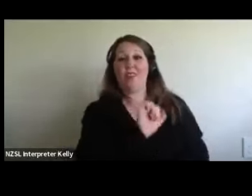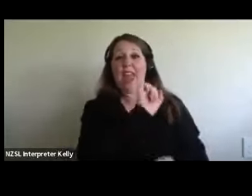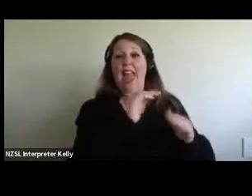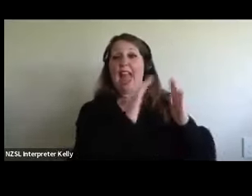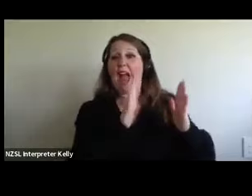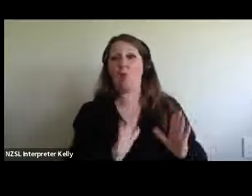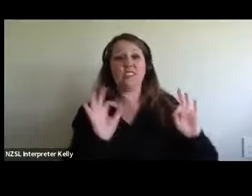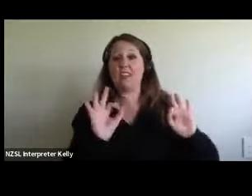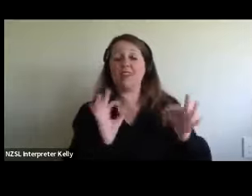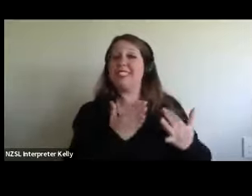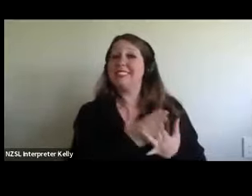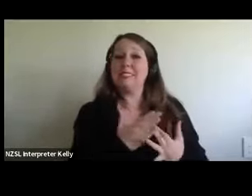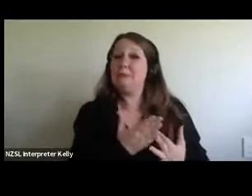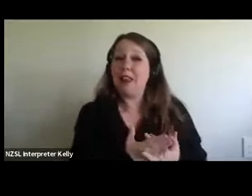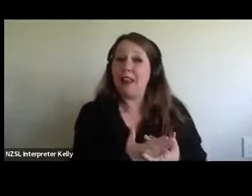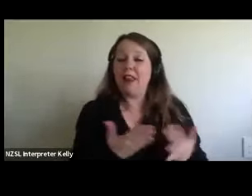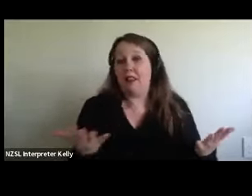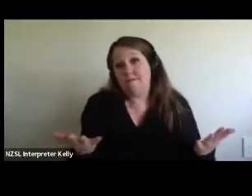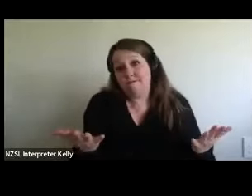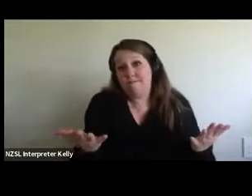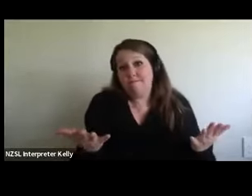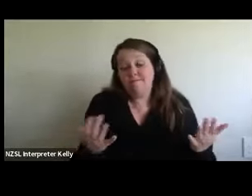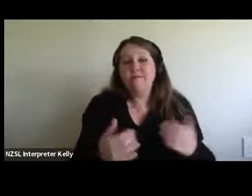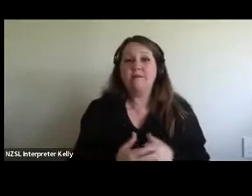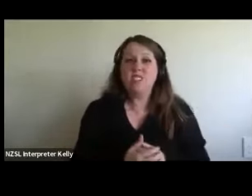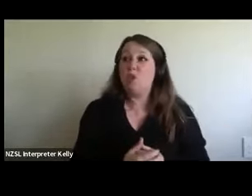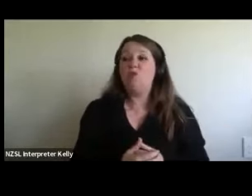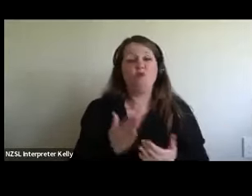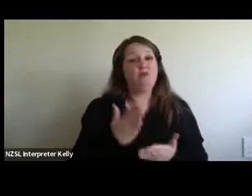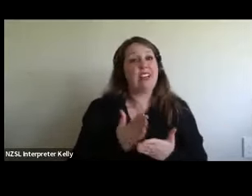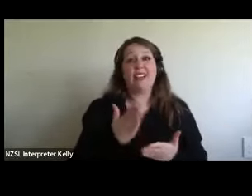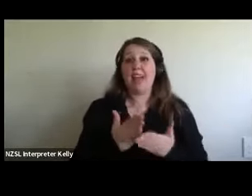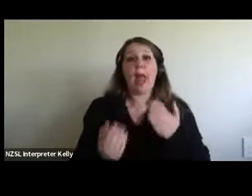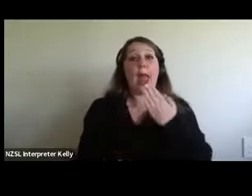and it's every day and it's everywhere. I